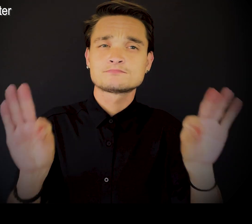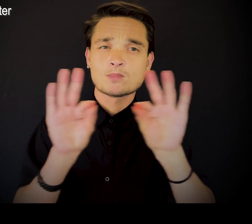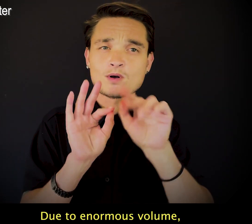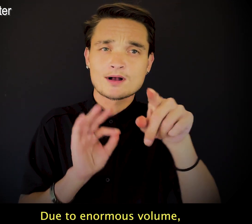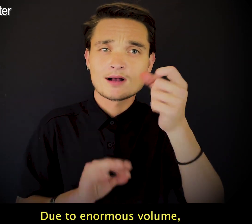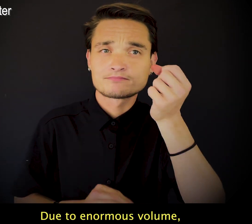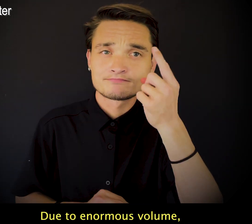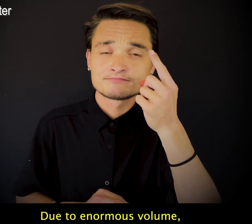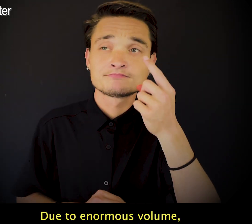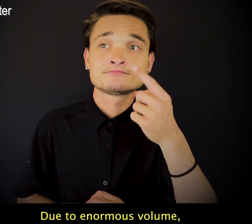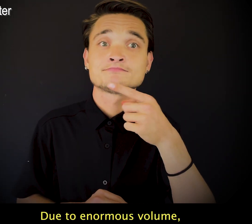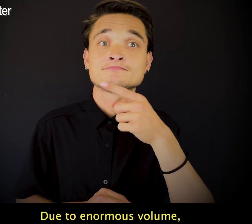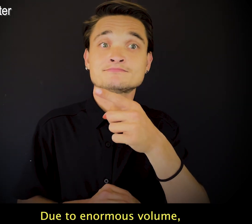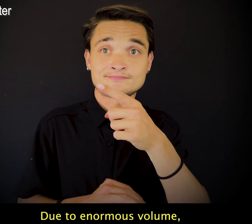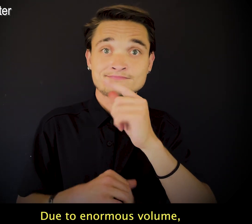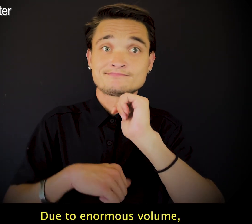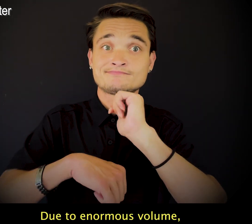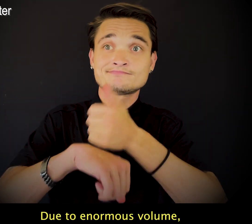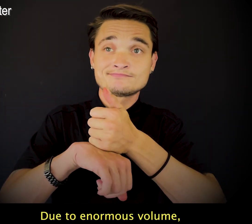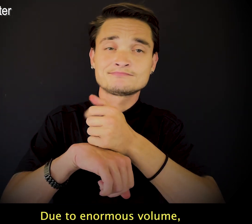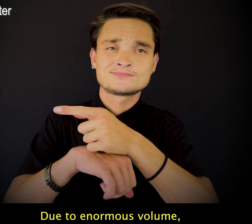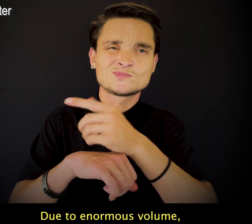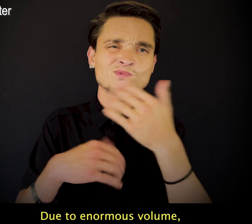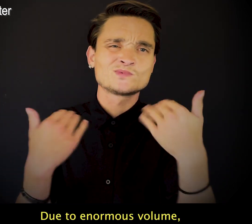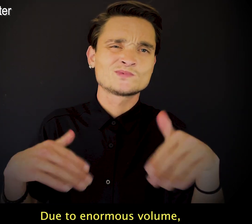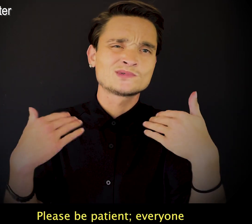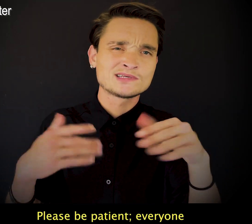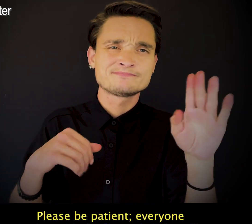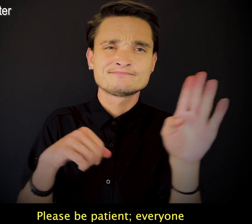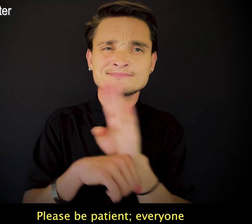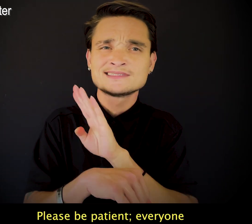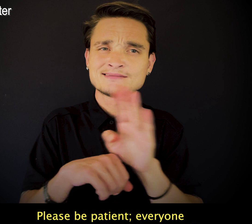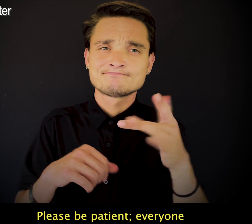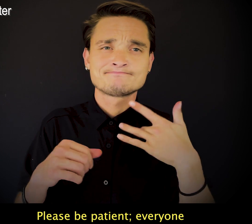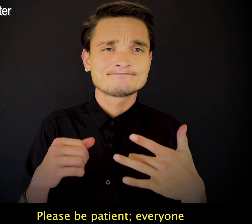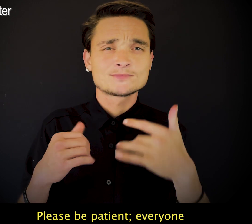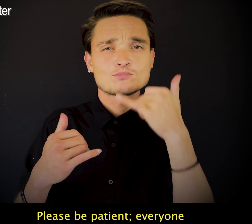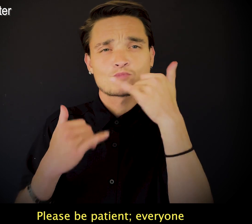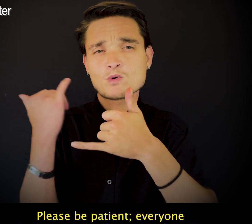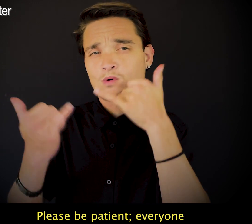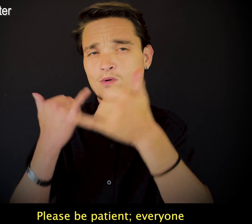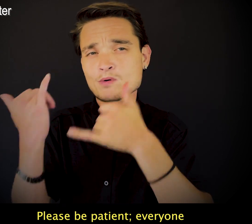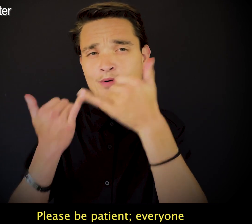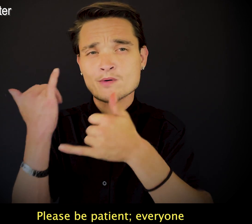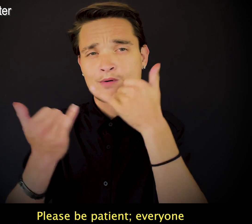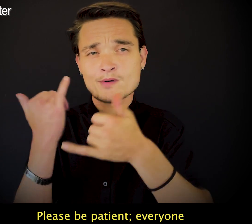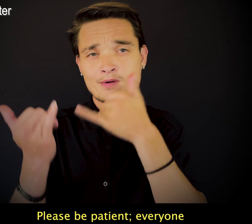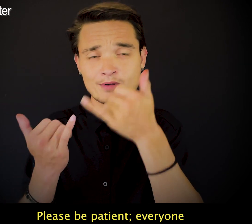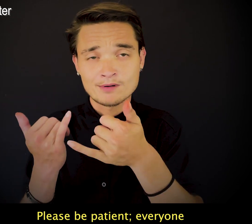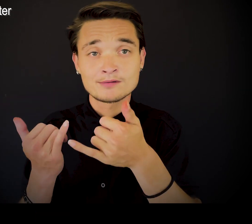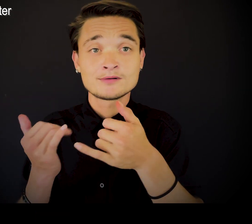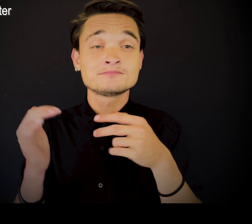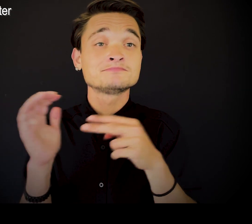Due to enormous volume, there may be considerable wait time. Please be patient. Everyone who is entitled will get their benefits.